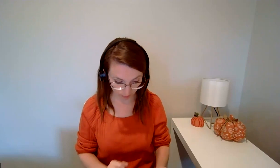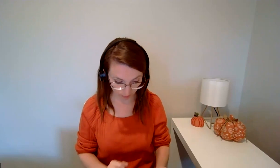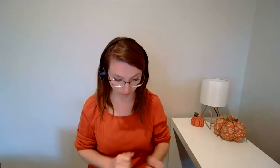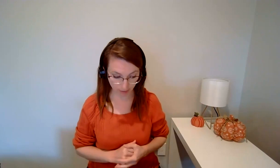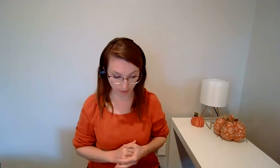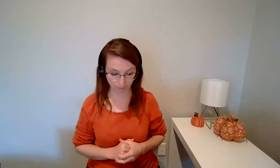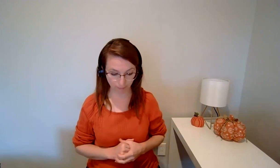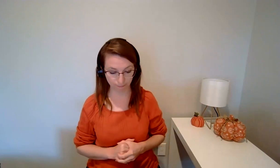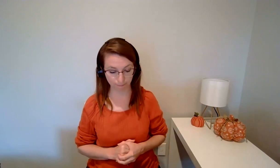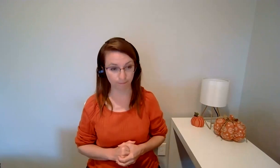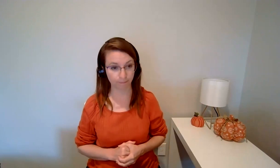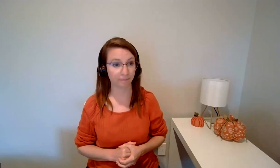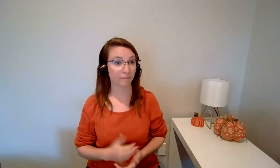All right.